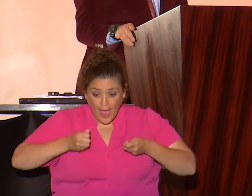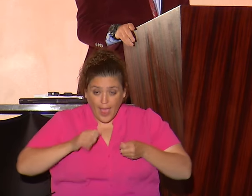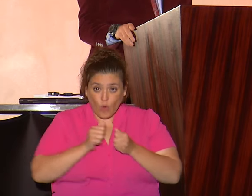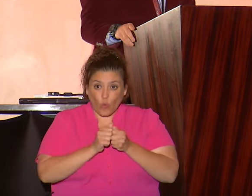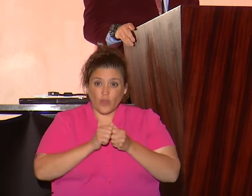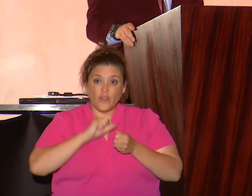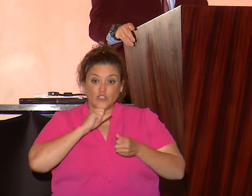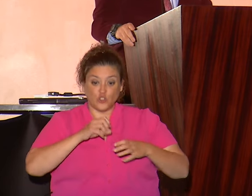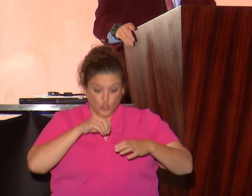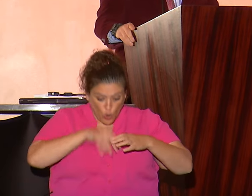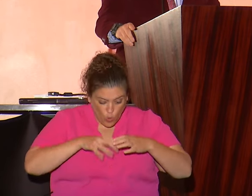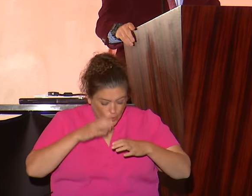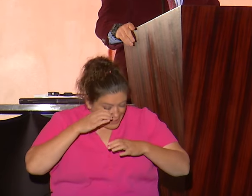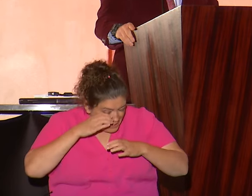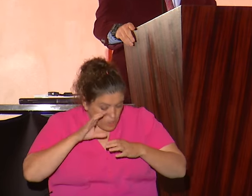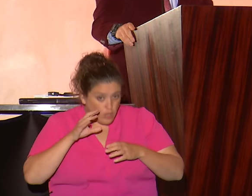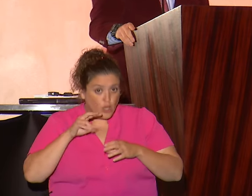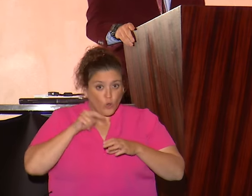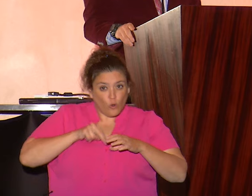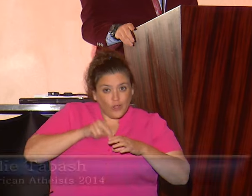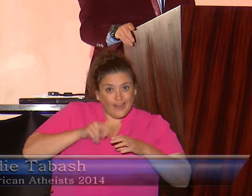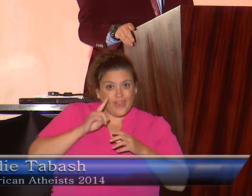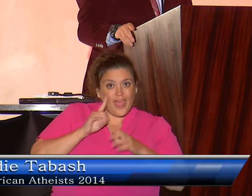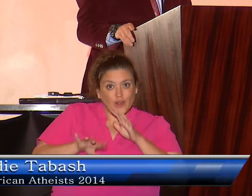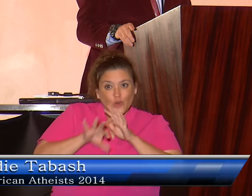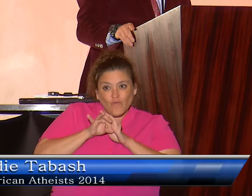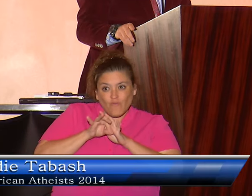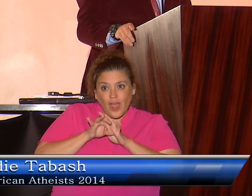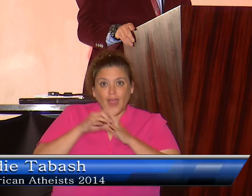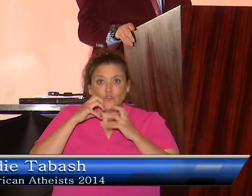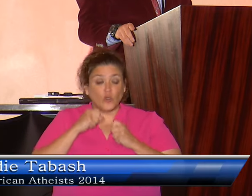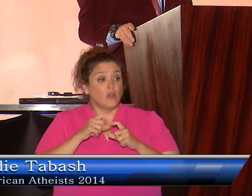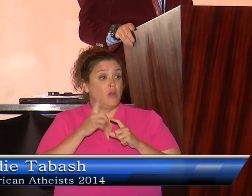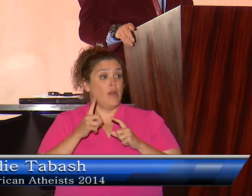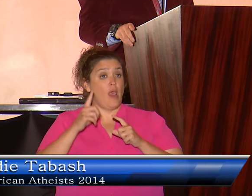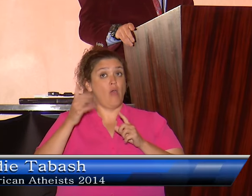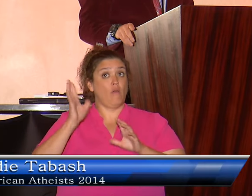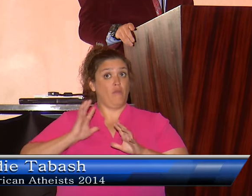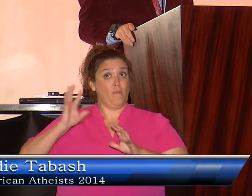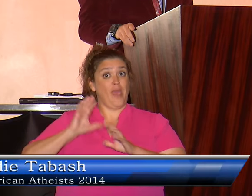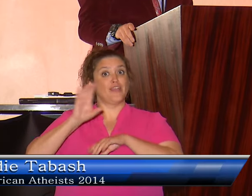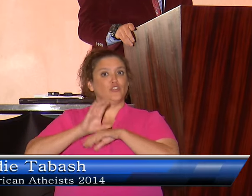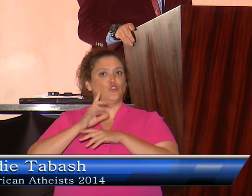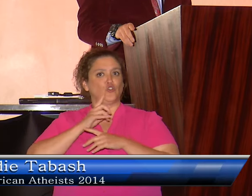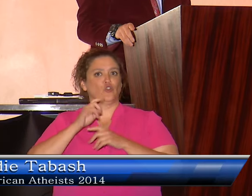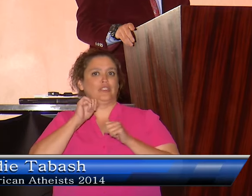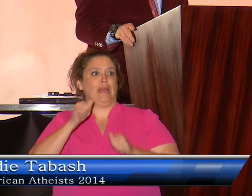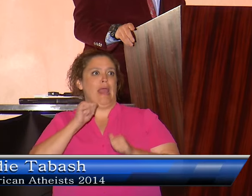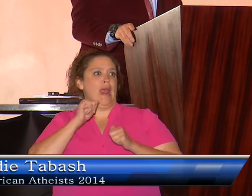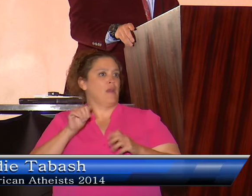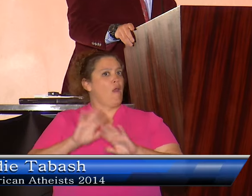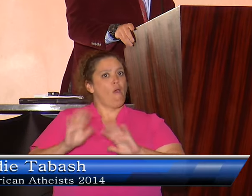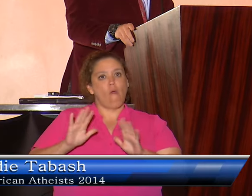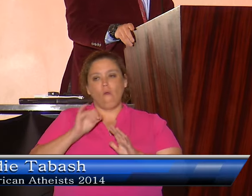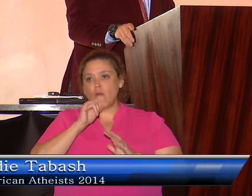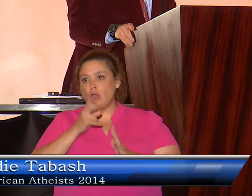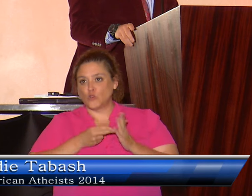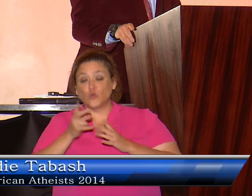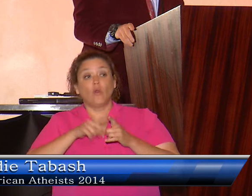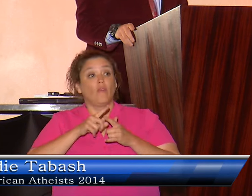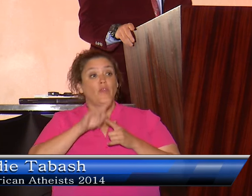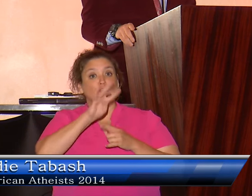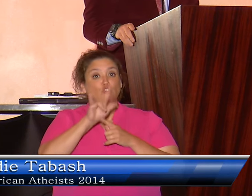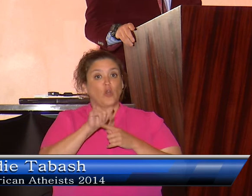crystal ball. Now, historically, the church has attempted to deny that, but on